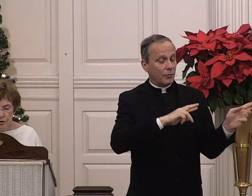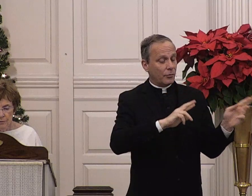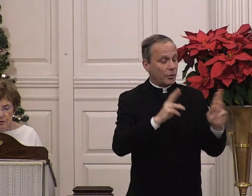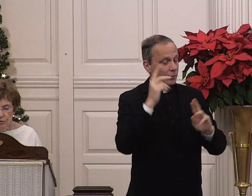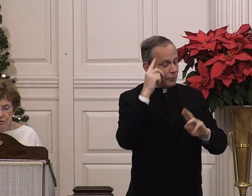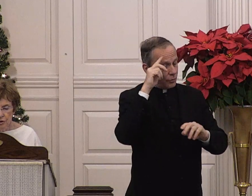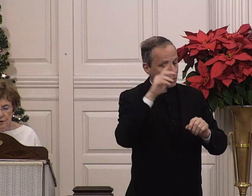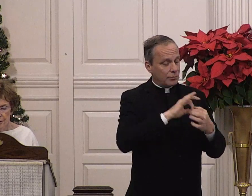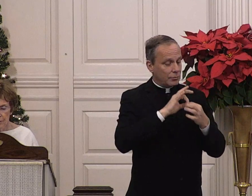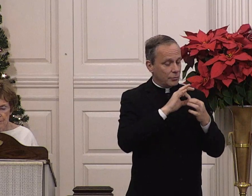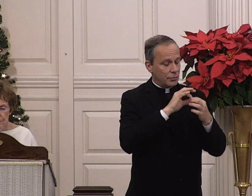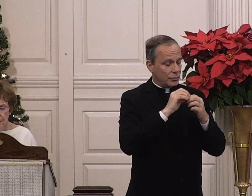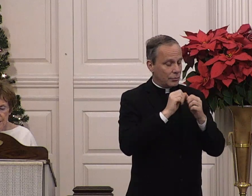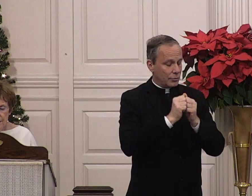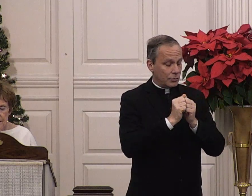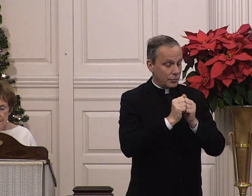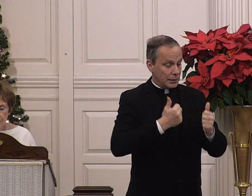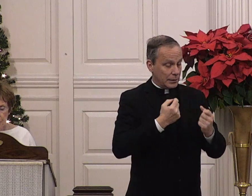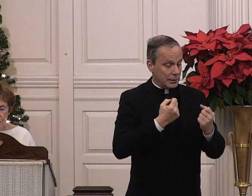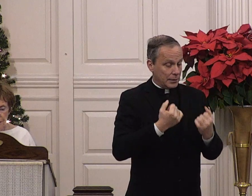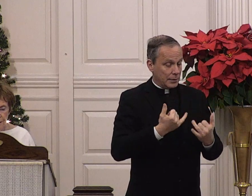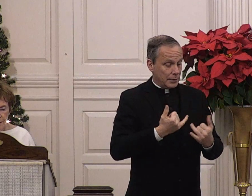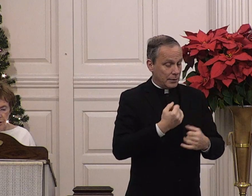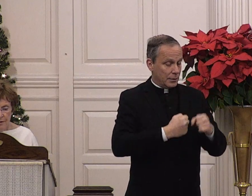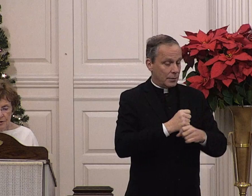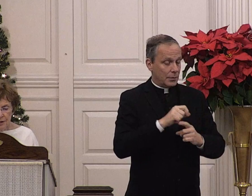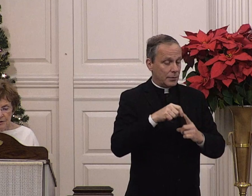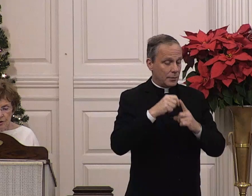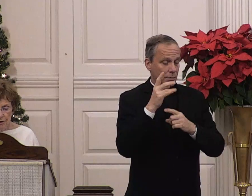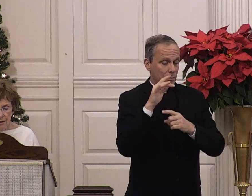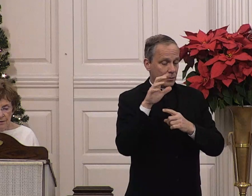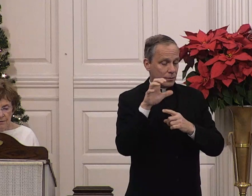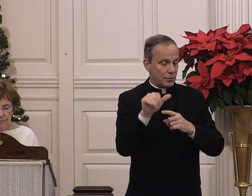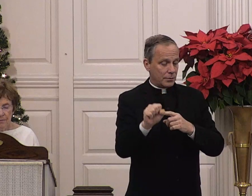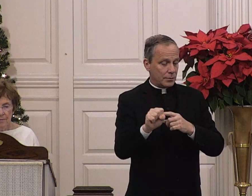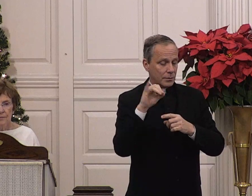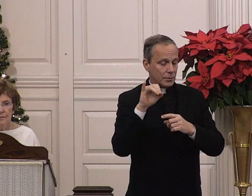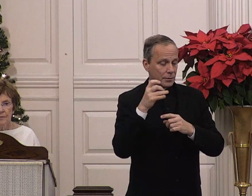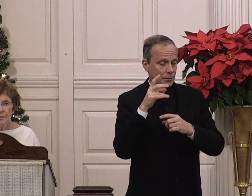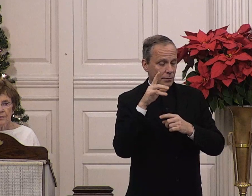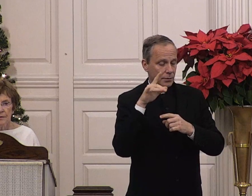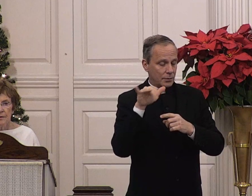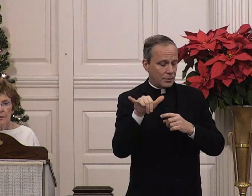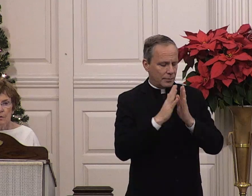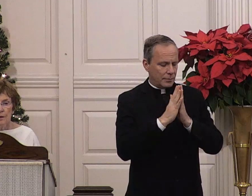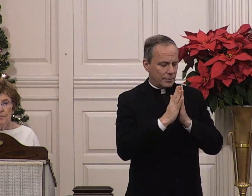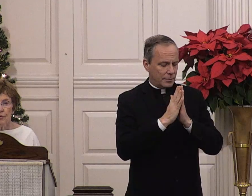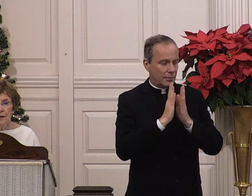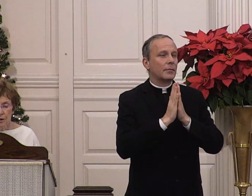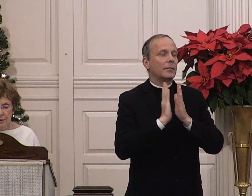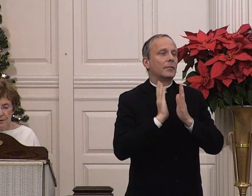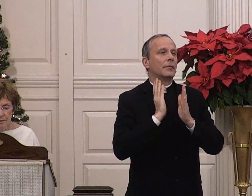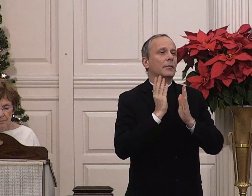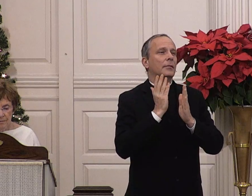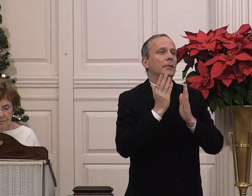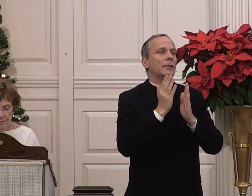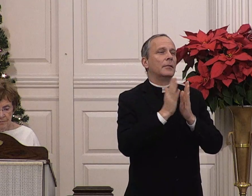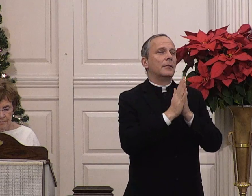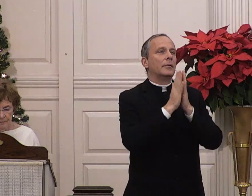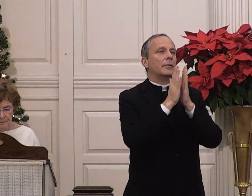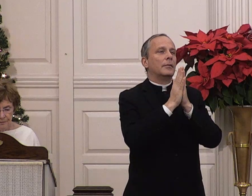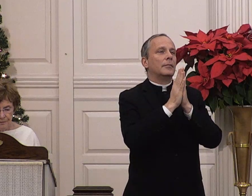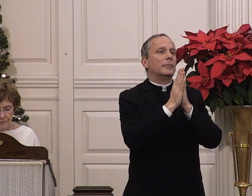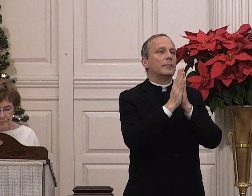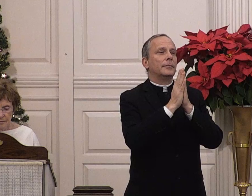communion this year, especially Charles and Jerry. We pray to the Lord.